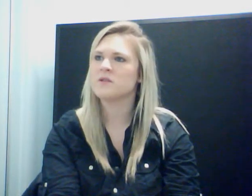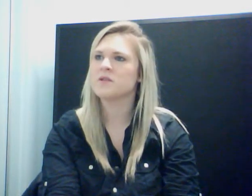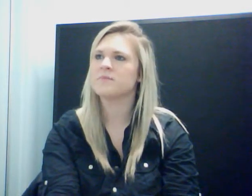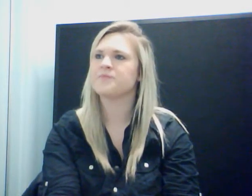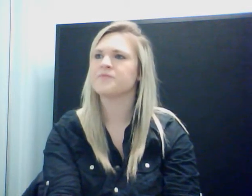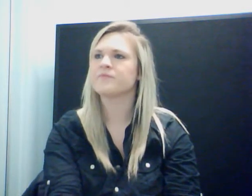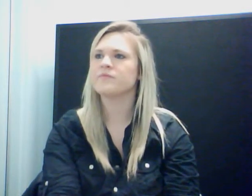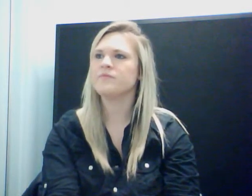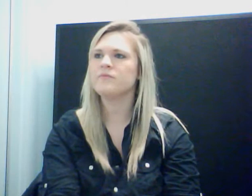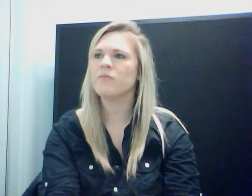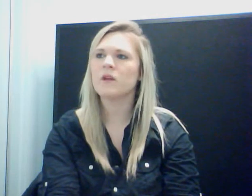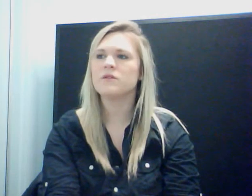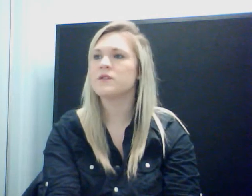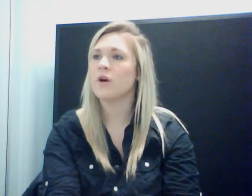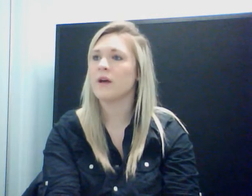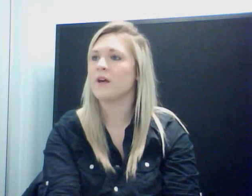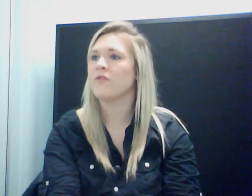house. So if